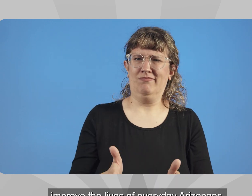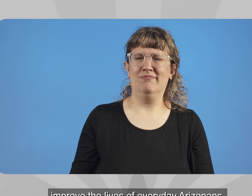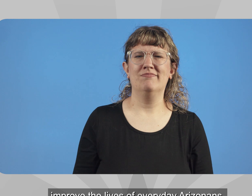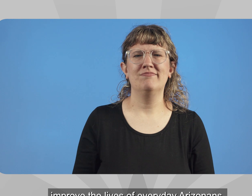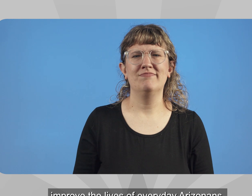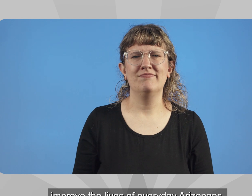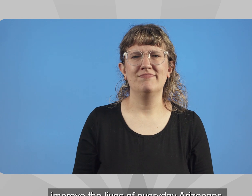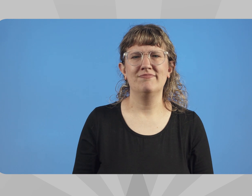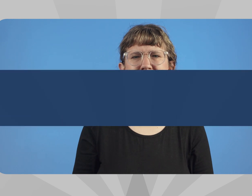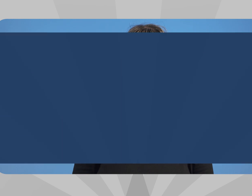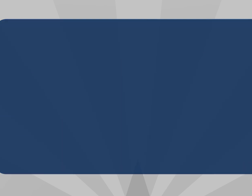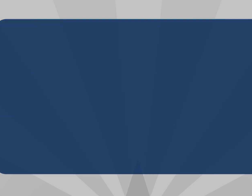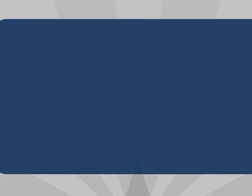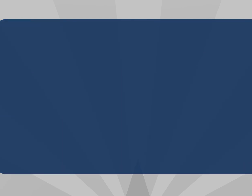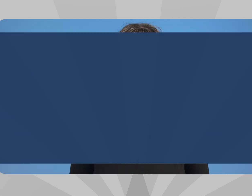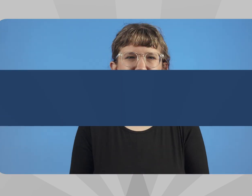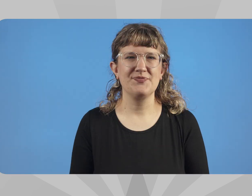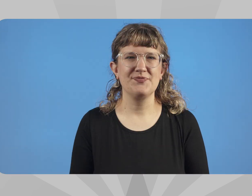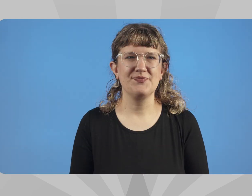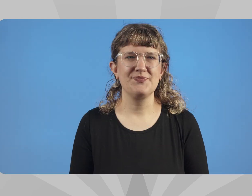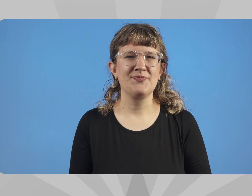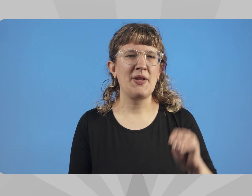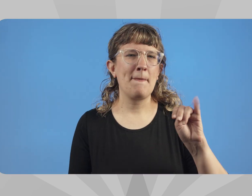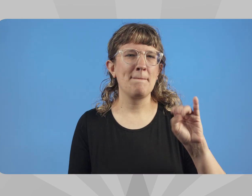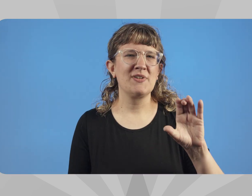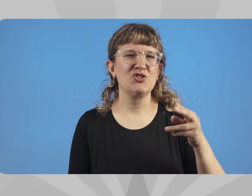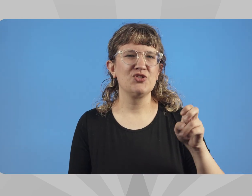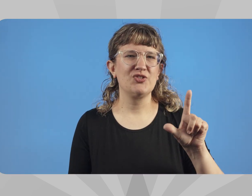the lives of everyday Arizonans.